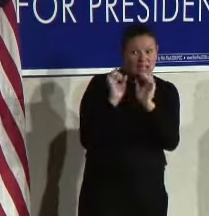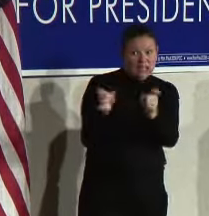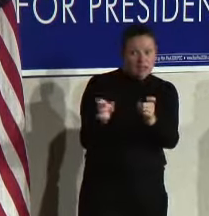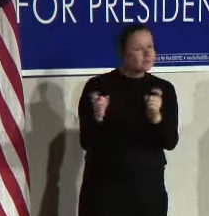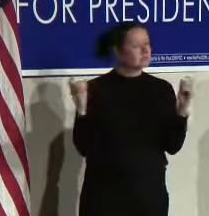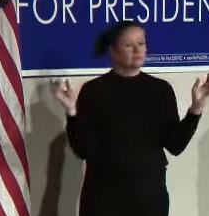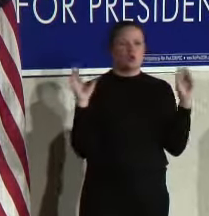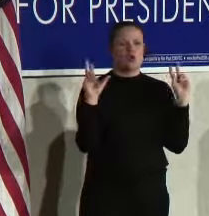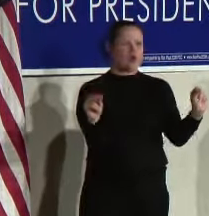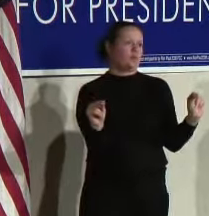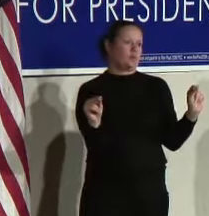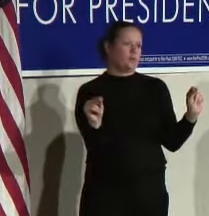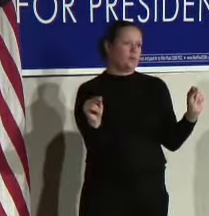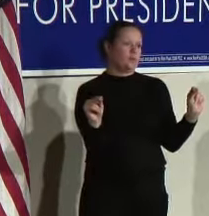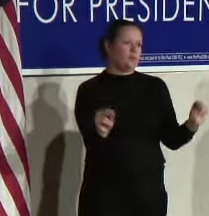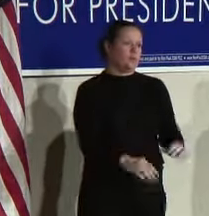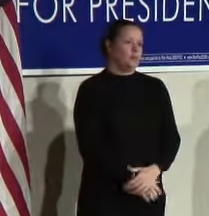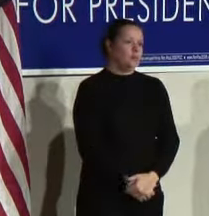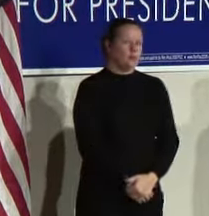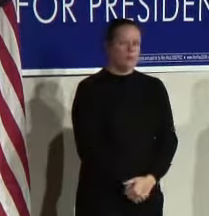whatsoever.